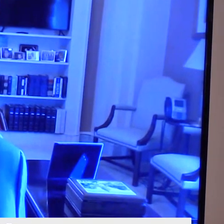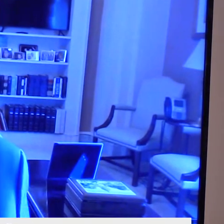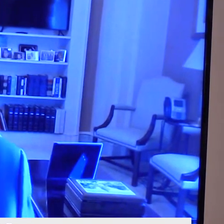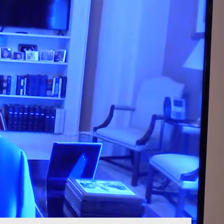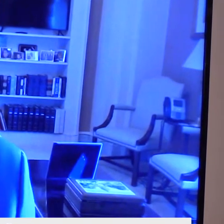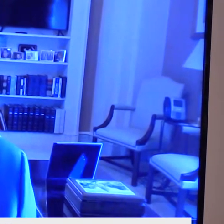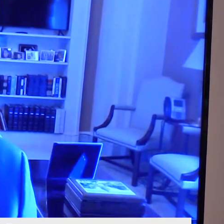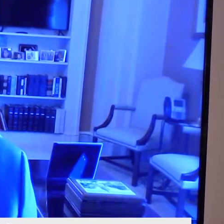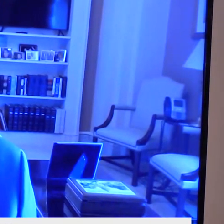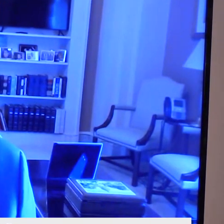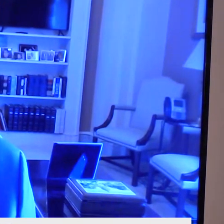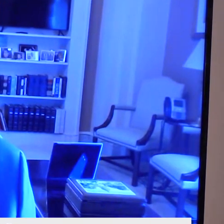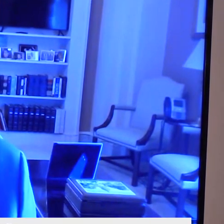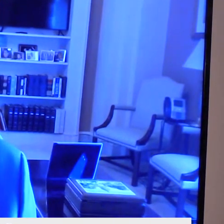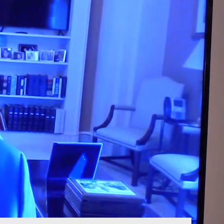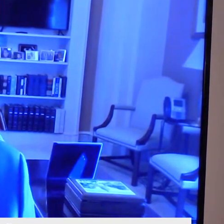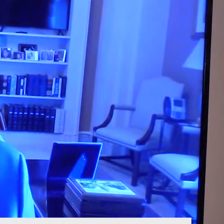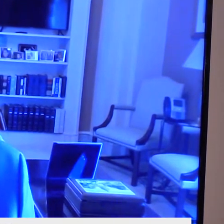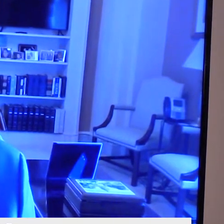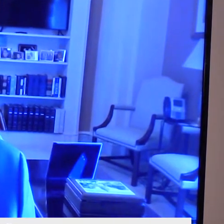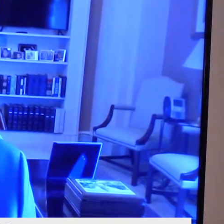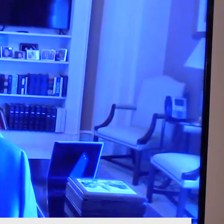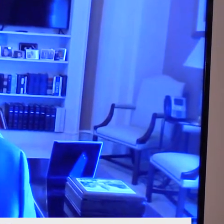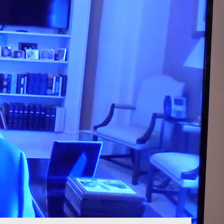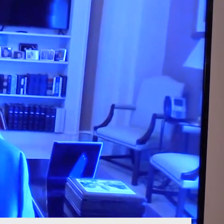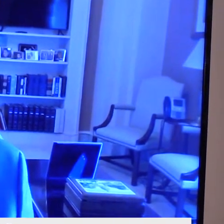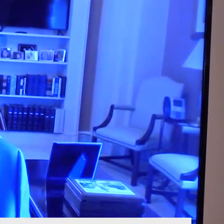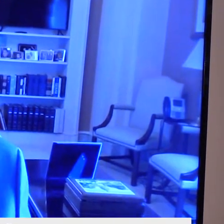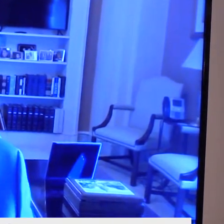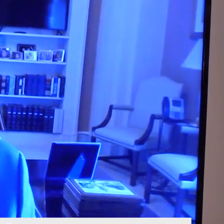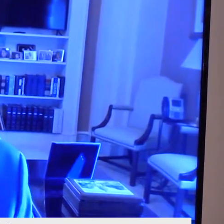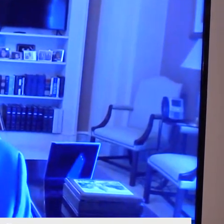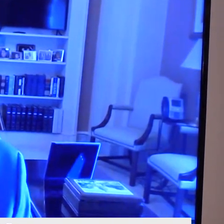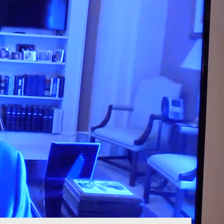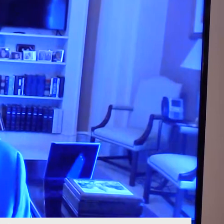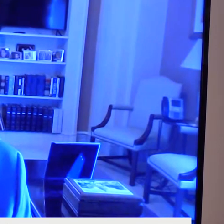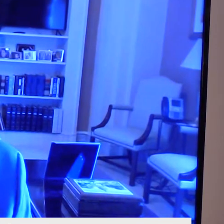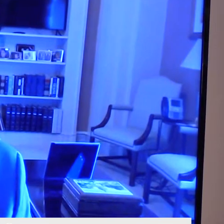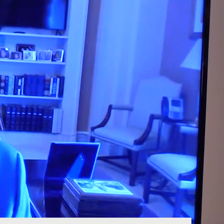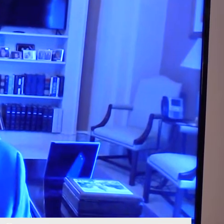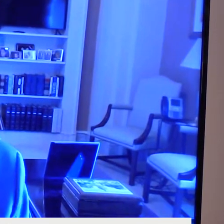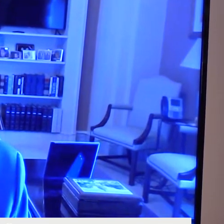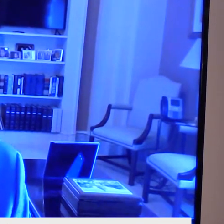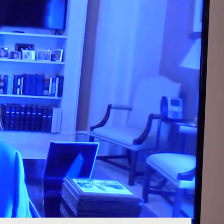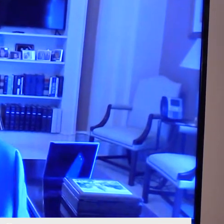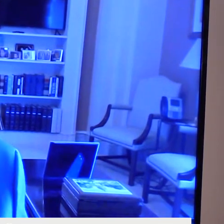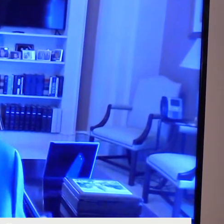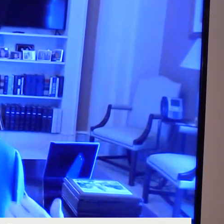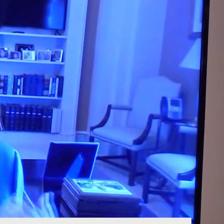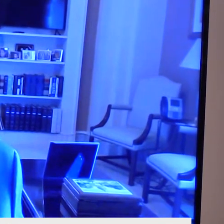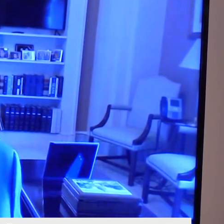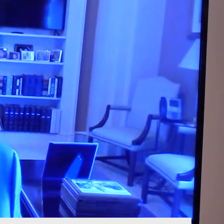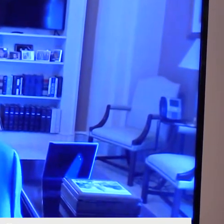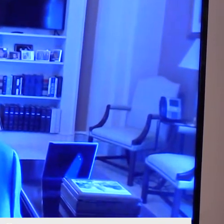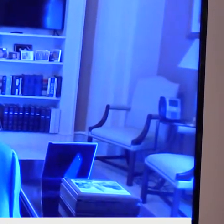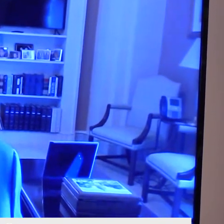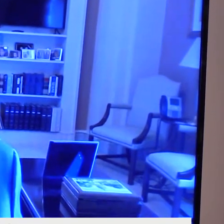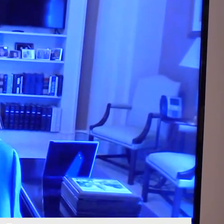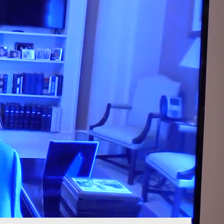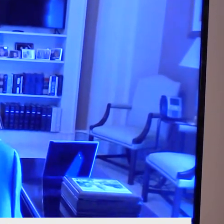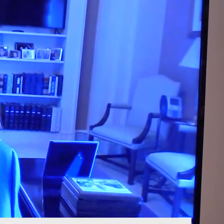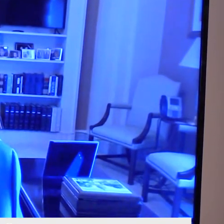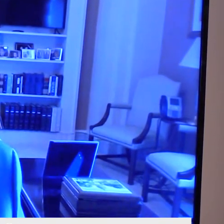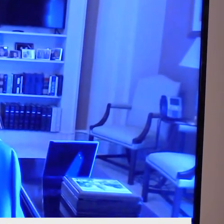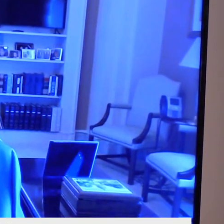I would much rather be there with you in person, but you can probably see from the background, I'm not in